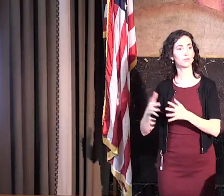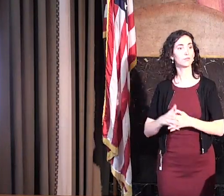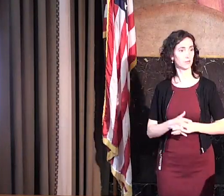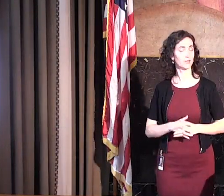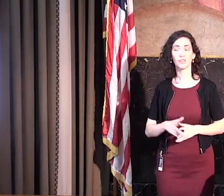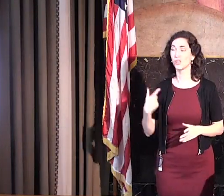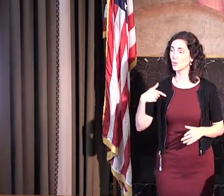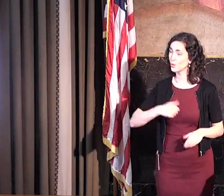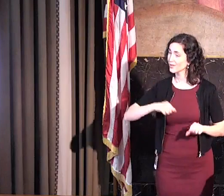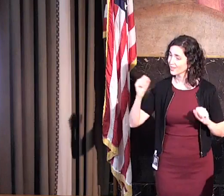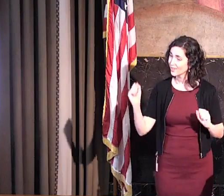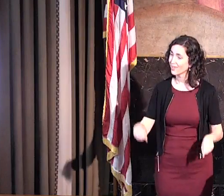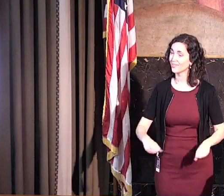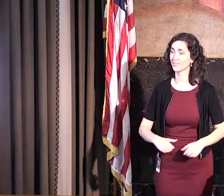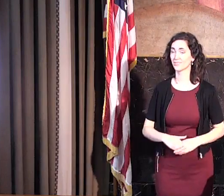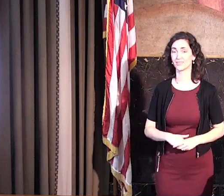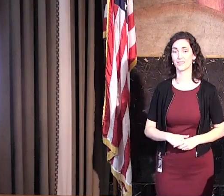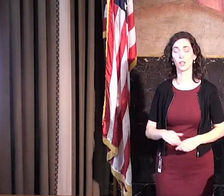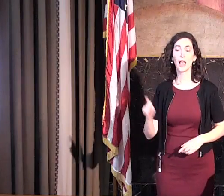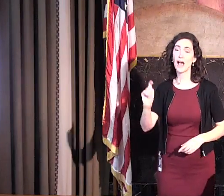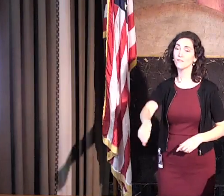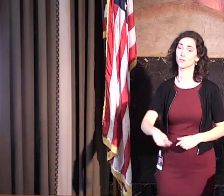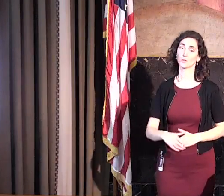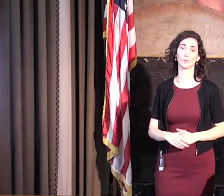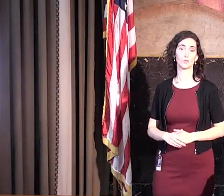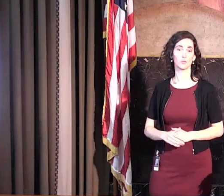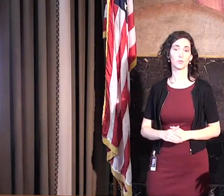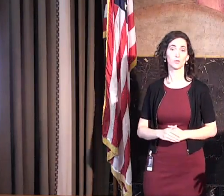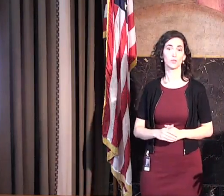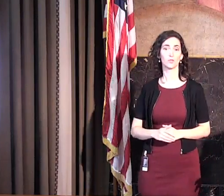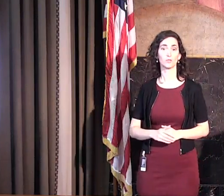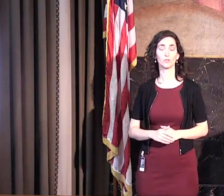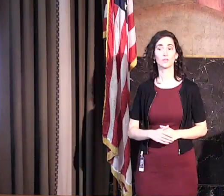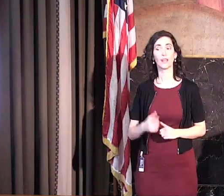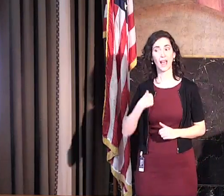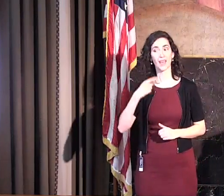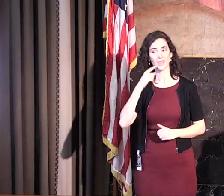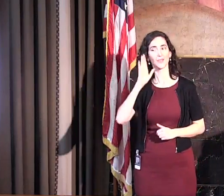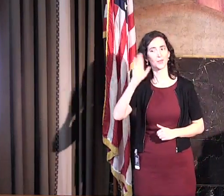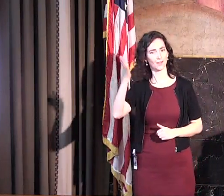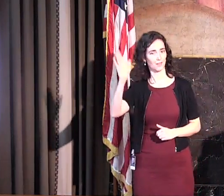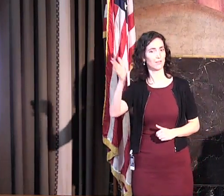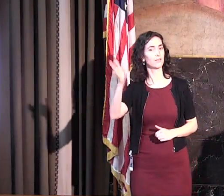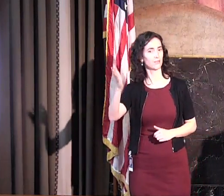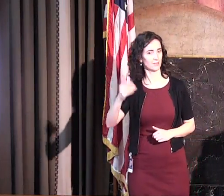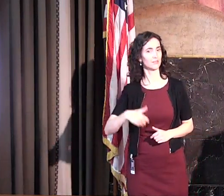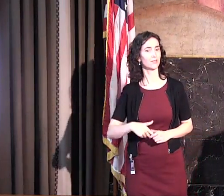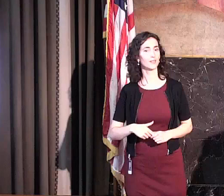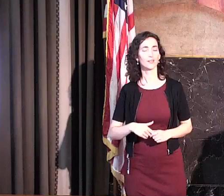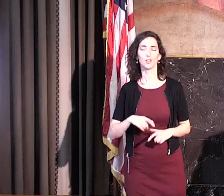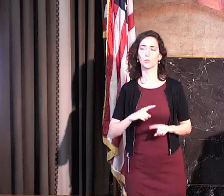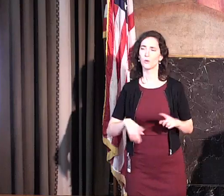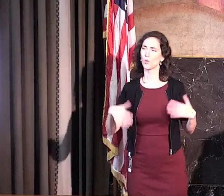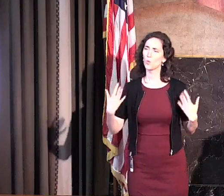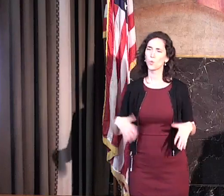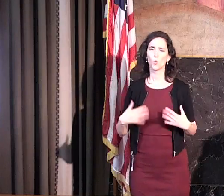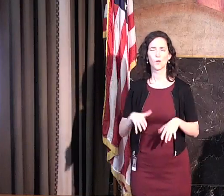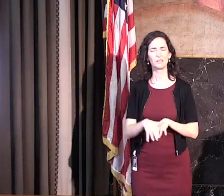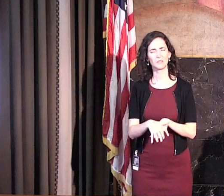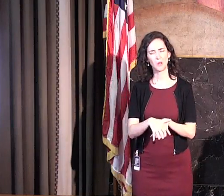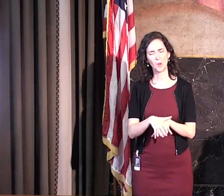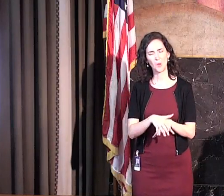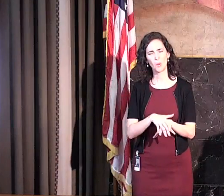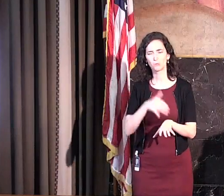We can do this. We've got to do it. I think we're going to do it. But boy, it's painfully slow.